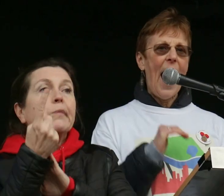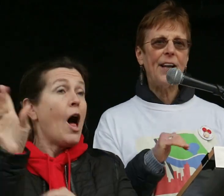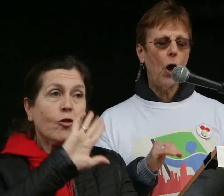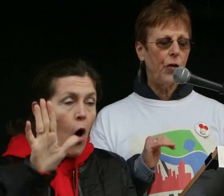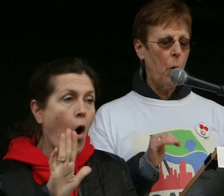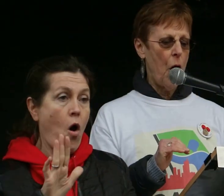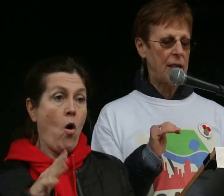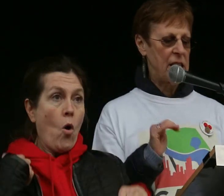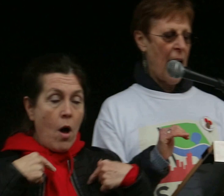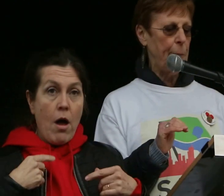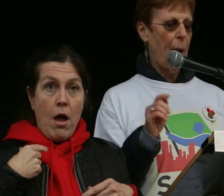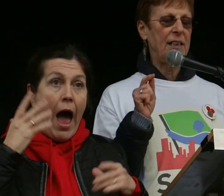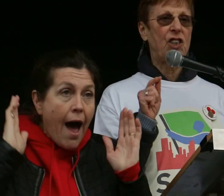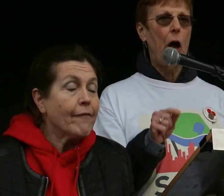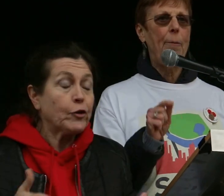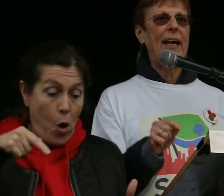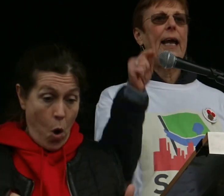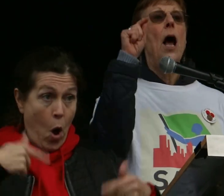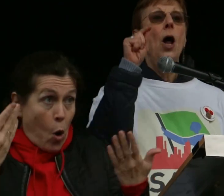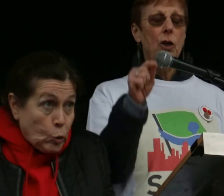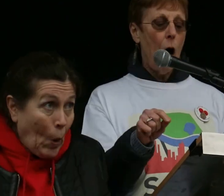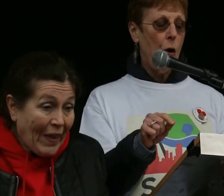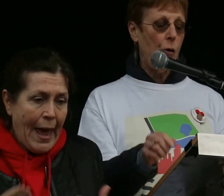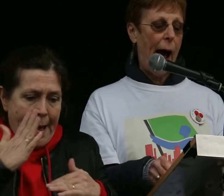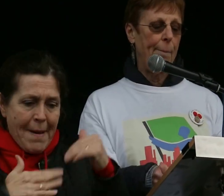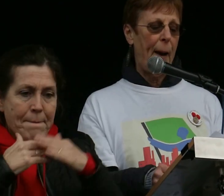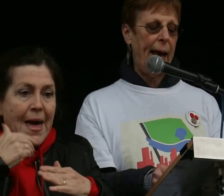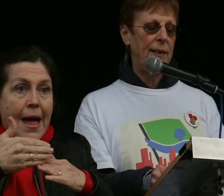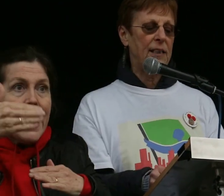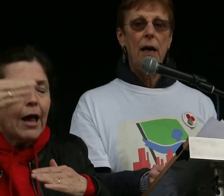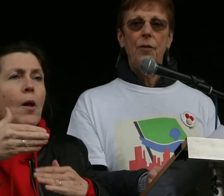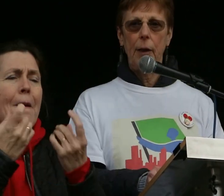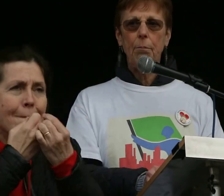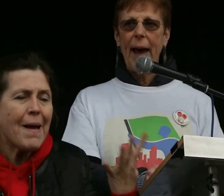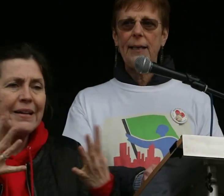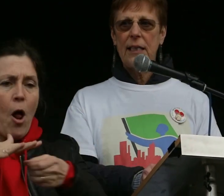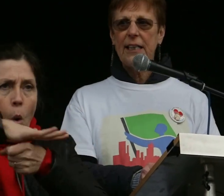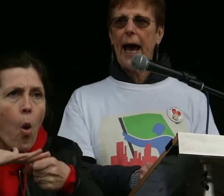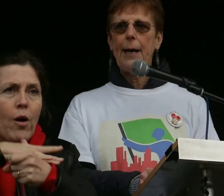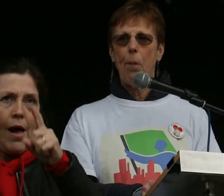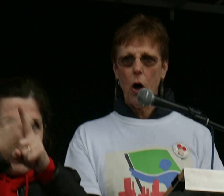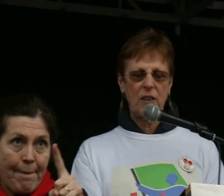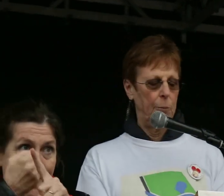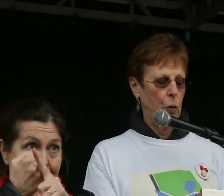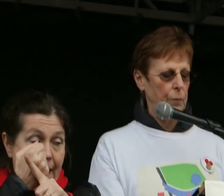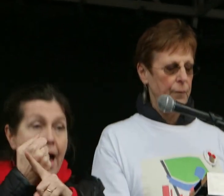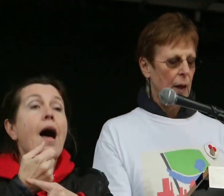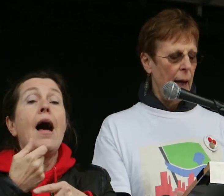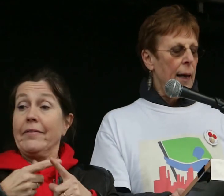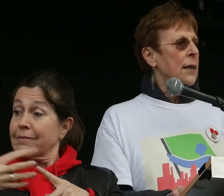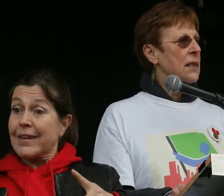today and on the work done by so many local campaigns that made today